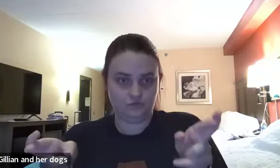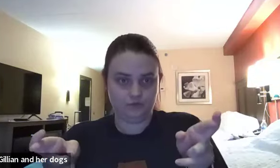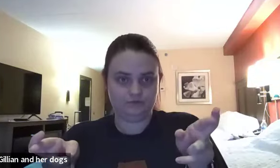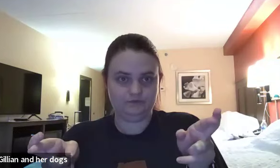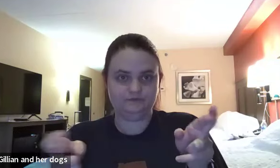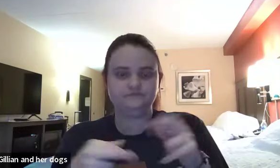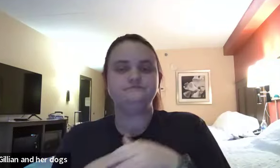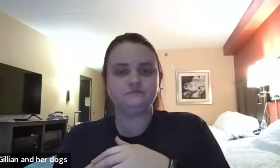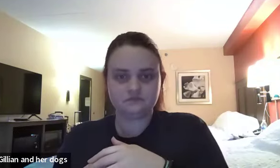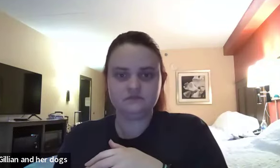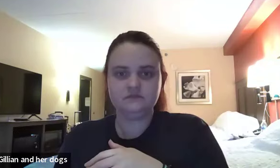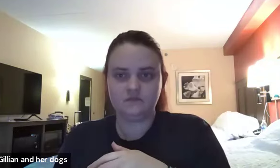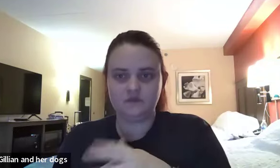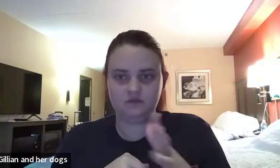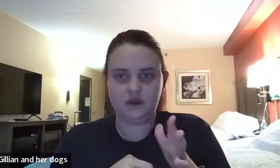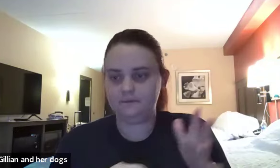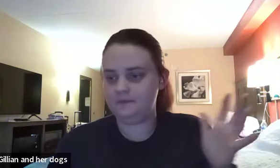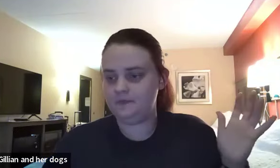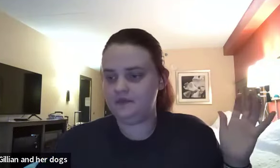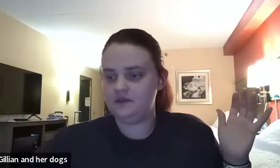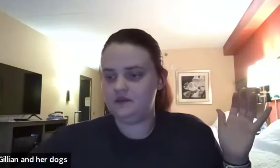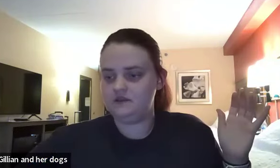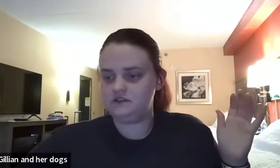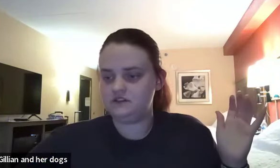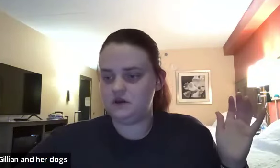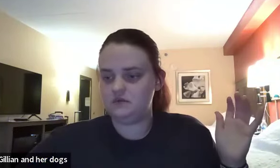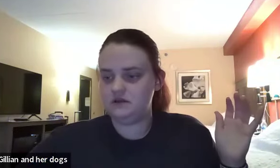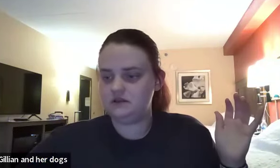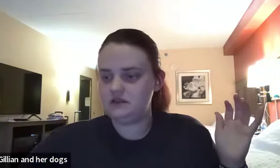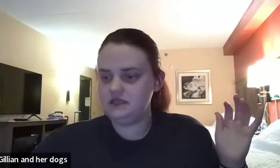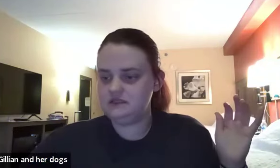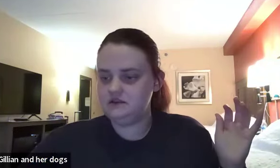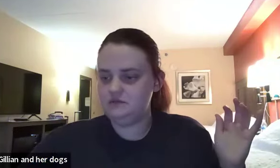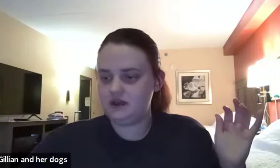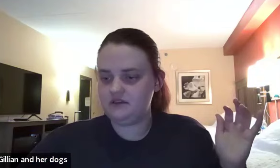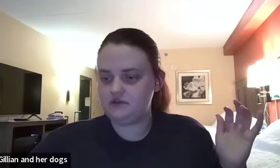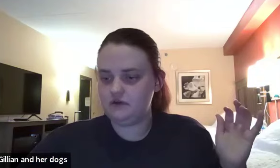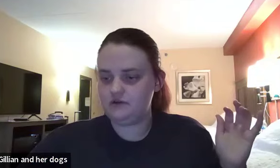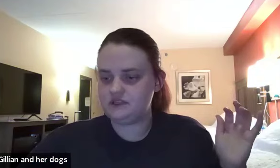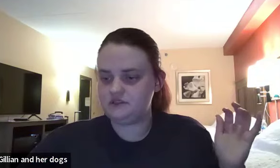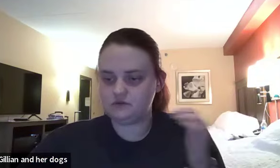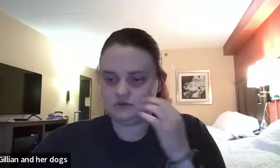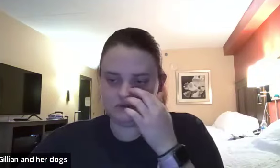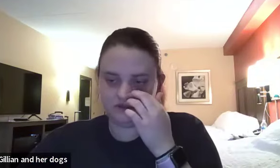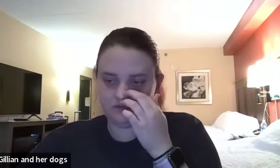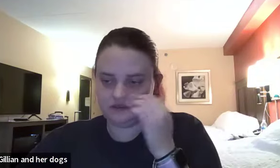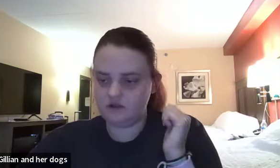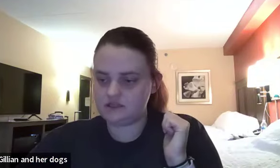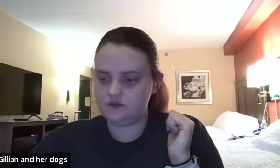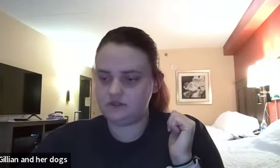room. Okay, so let's go back through our signs real quick, the last few ones